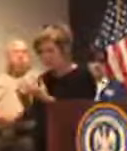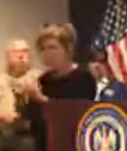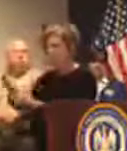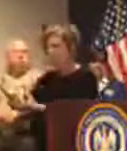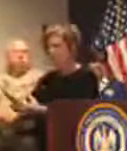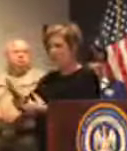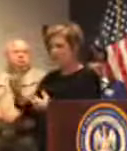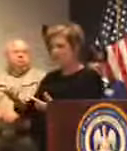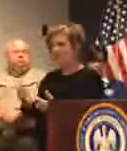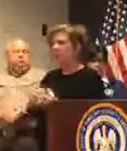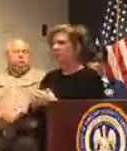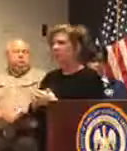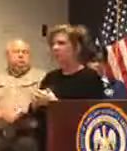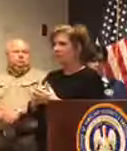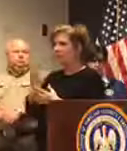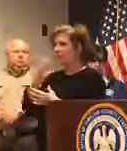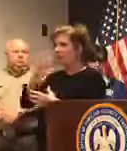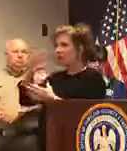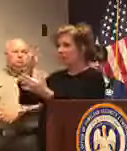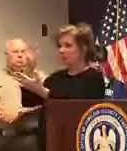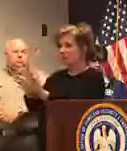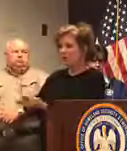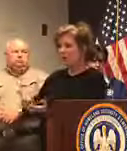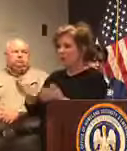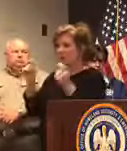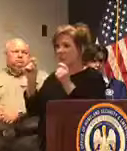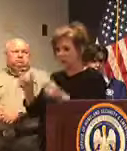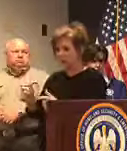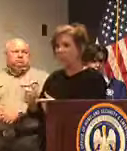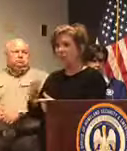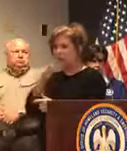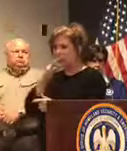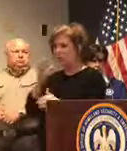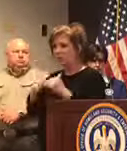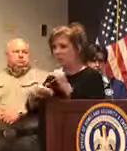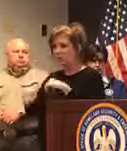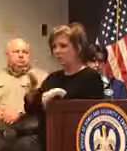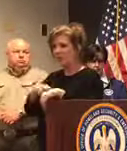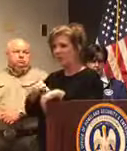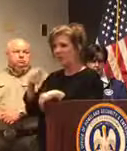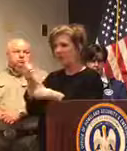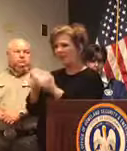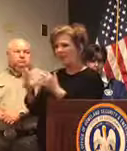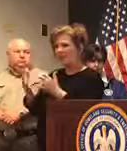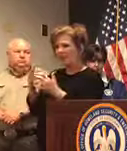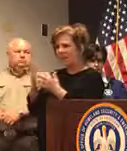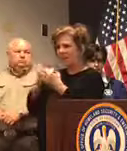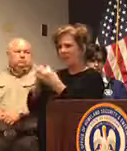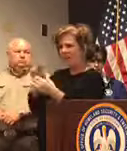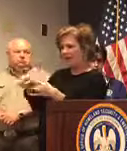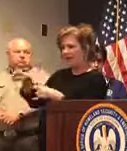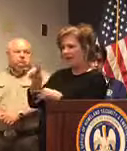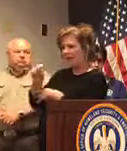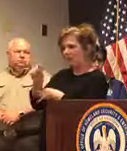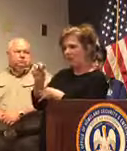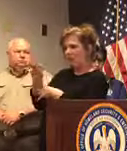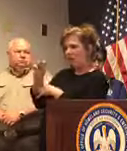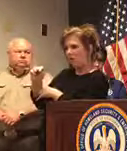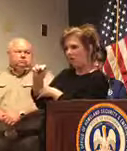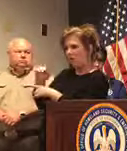upon us sooner than normal. And everything about this storm is just a little different than what we typically deal